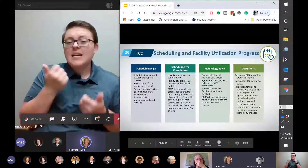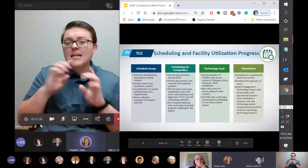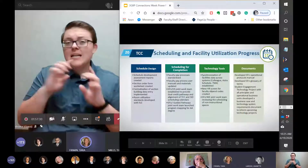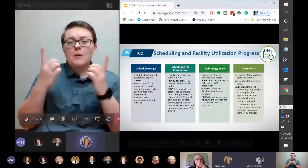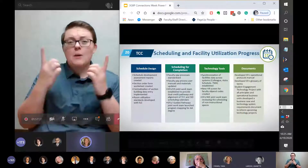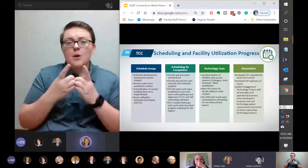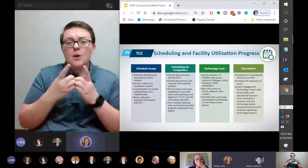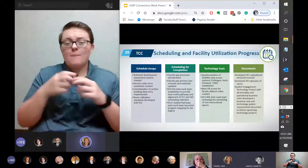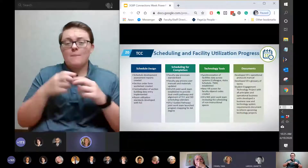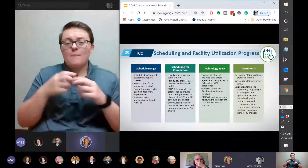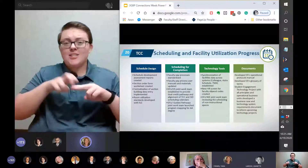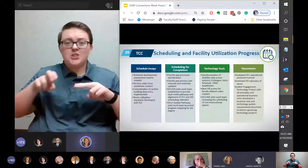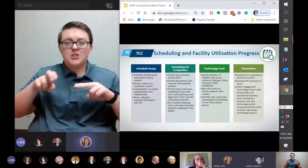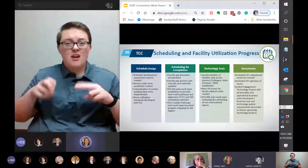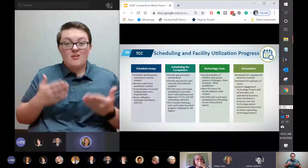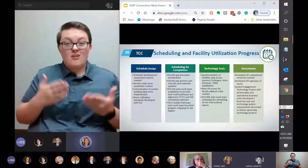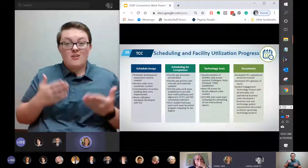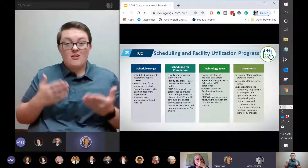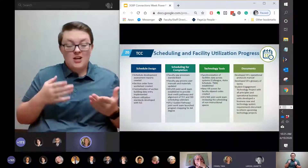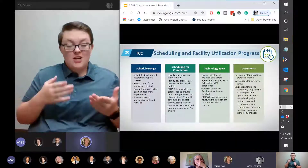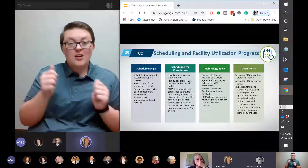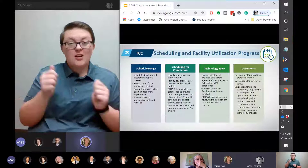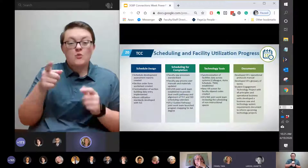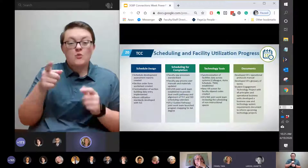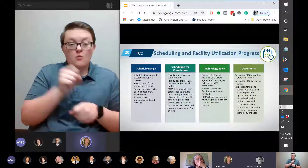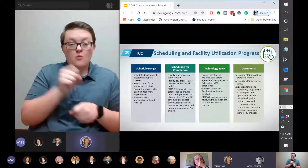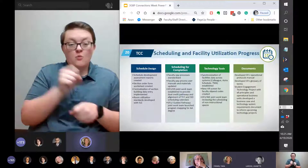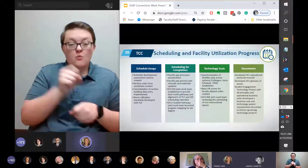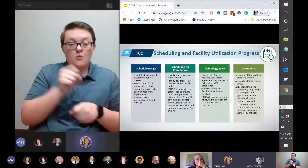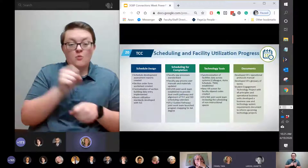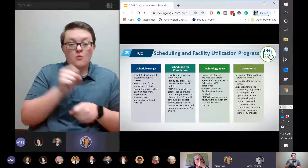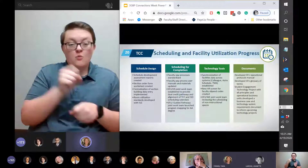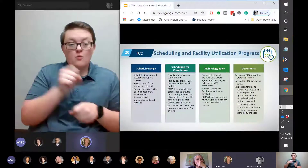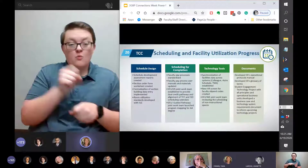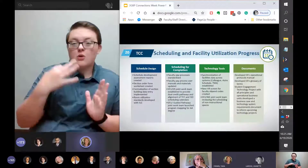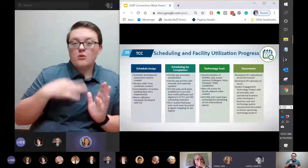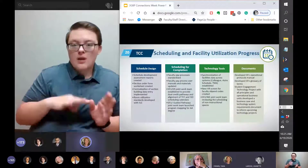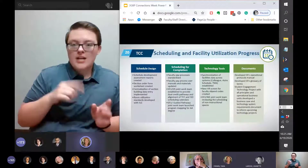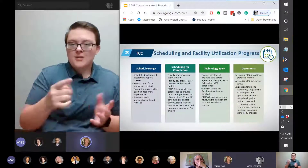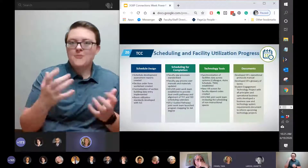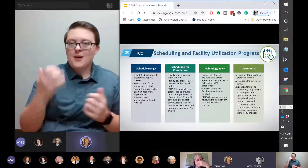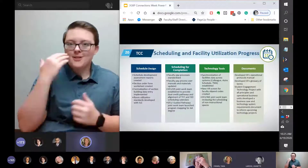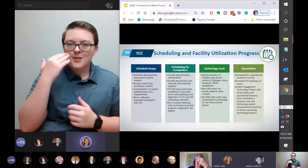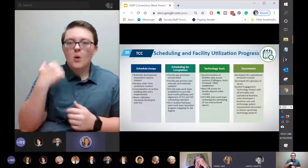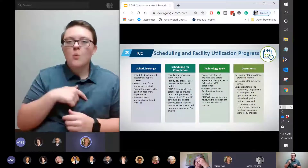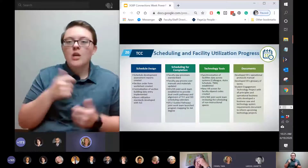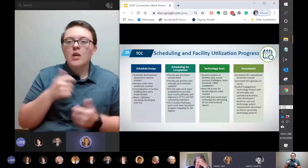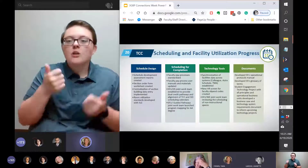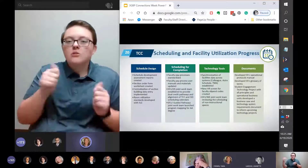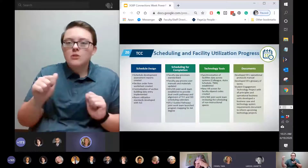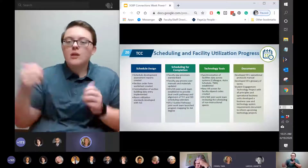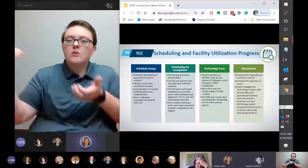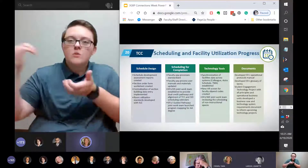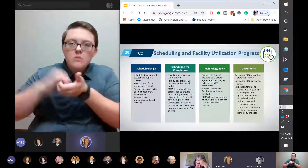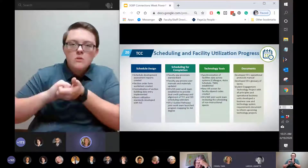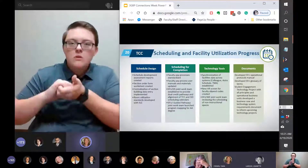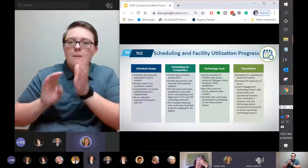would love to know that we are trying to be much more intentional with our high school partners in building those sections.